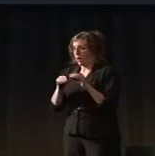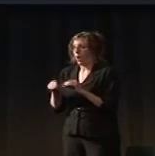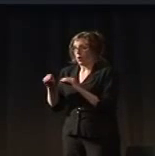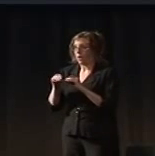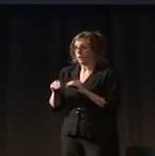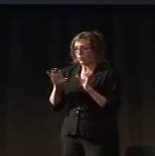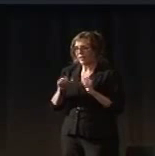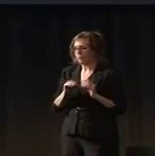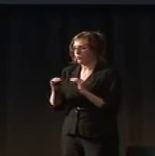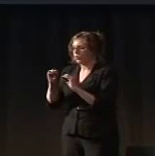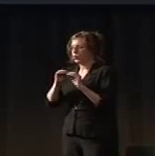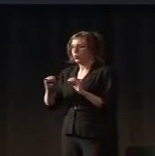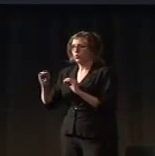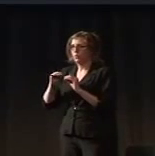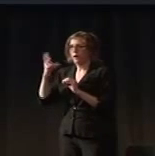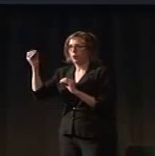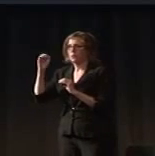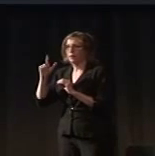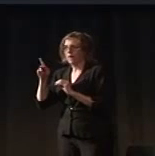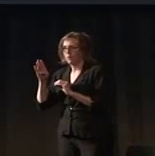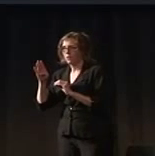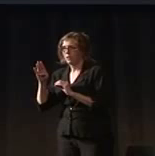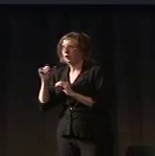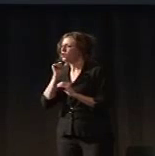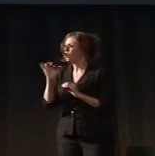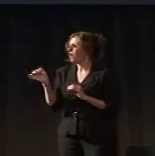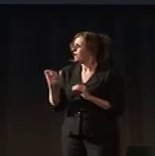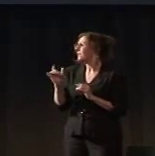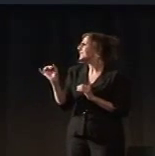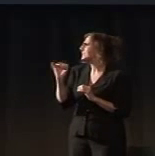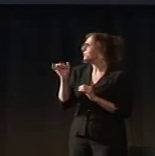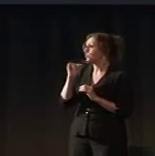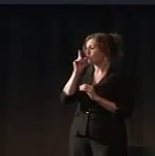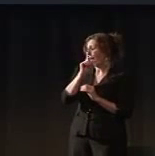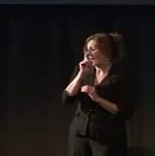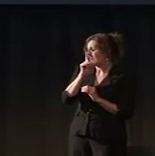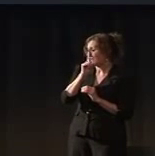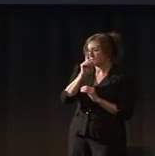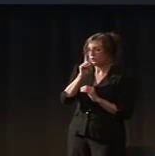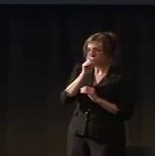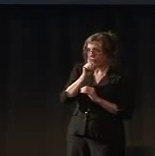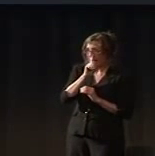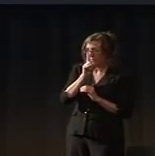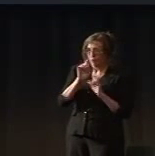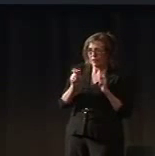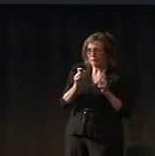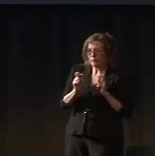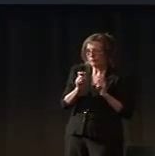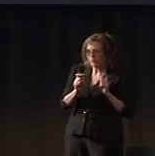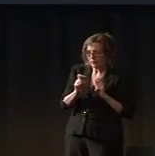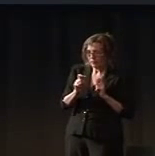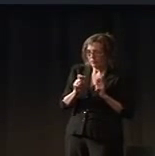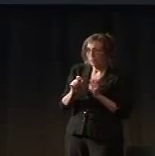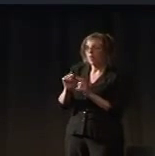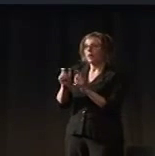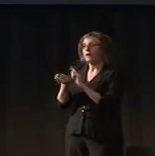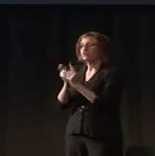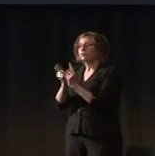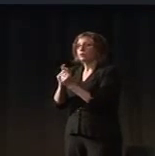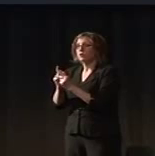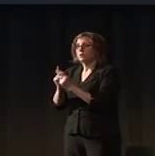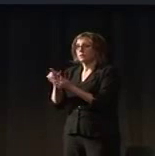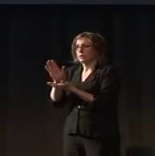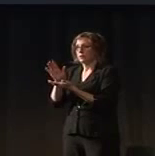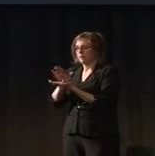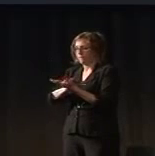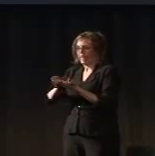and beyond the laboratory, unlike, say, the rats from which biological samples would ultimately be taken and interpreted. The inscriptions, the flat